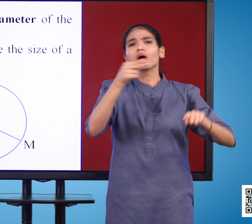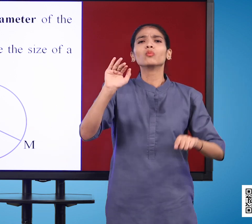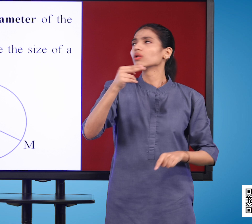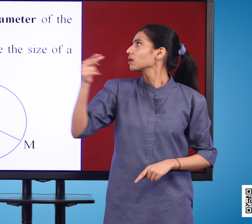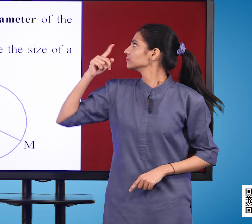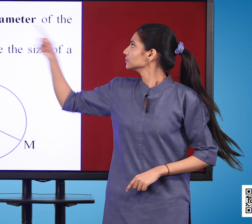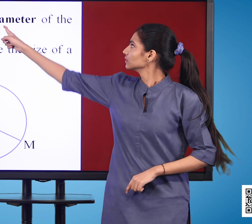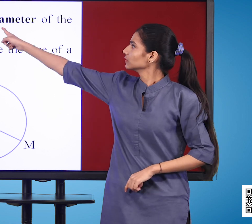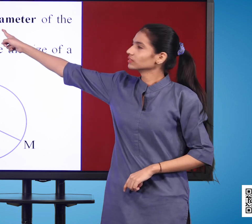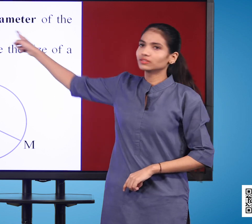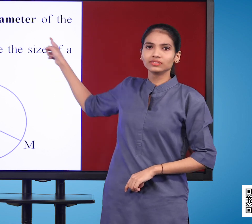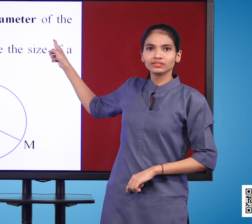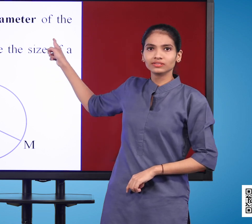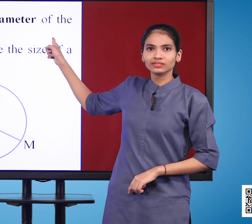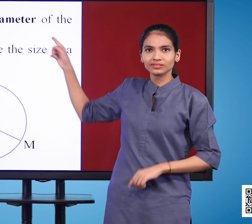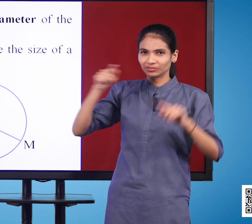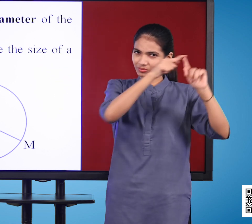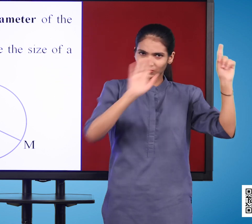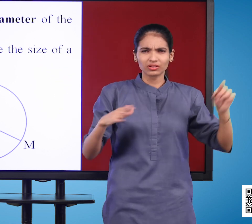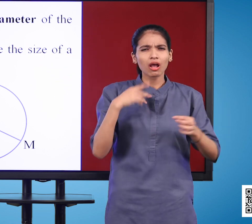radius? Yes.